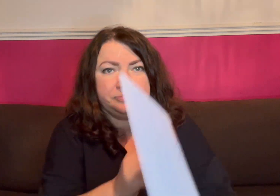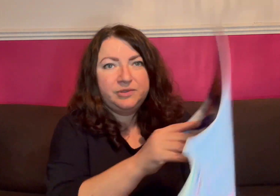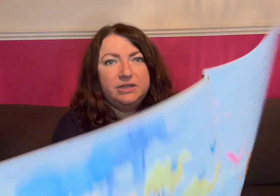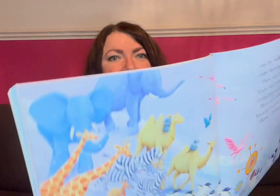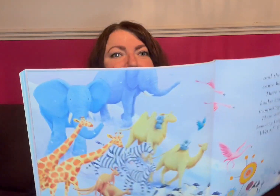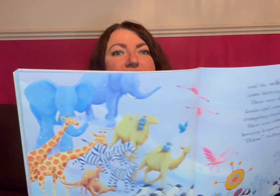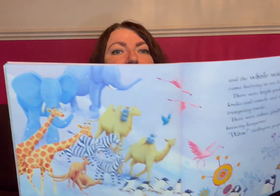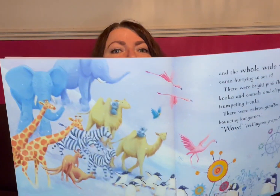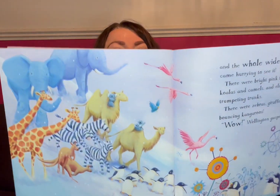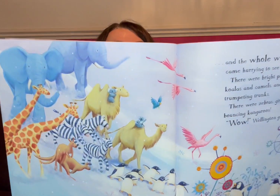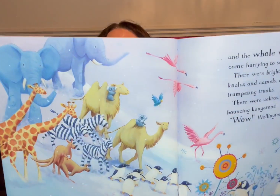Look who's coming.